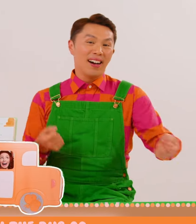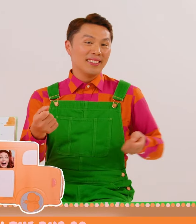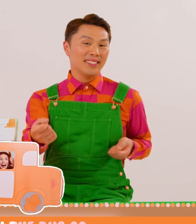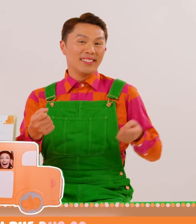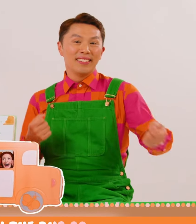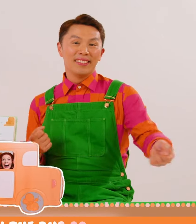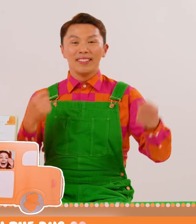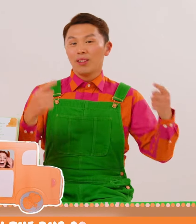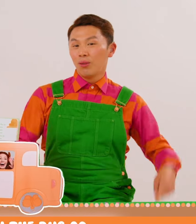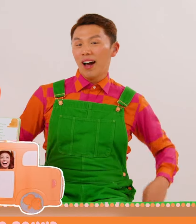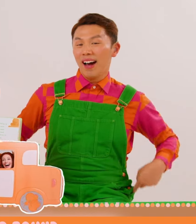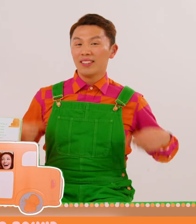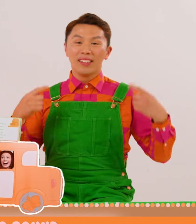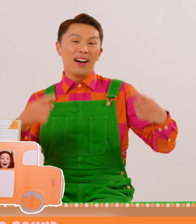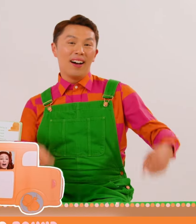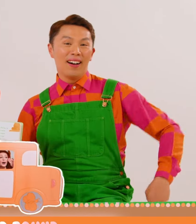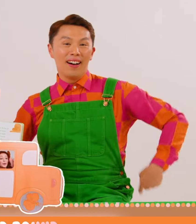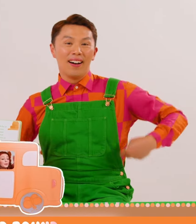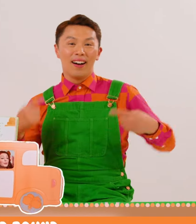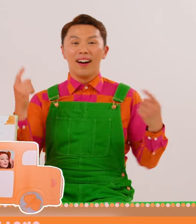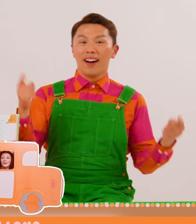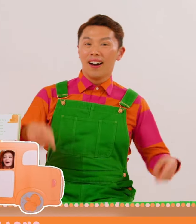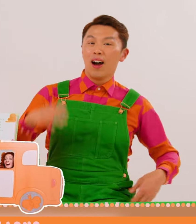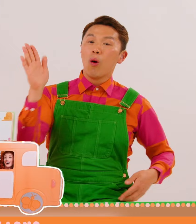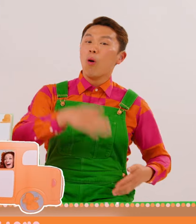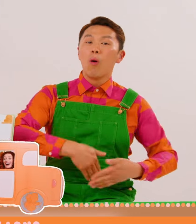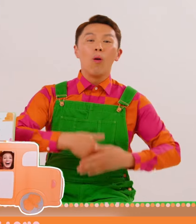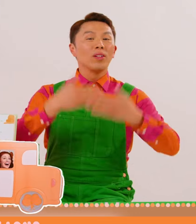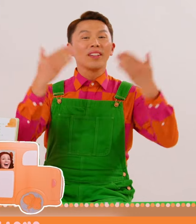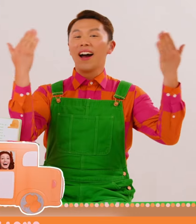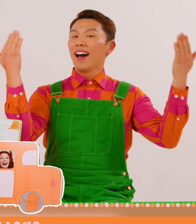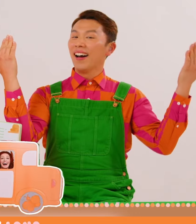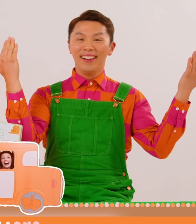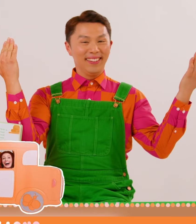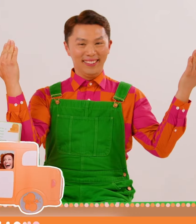on the bus go round and round All day long